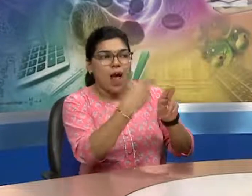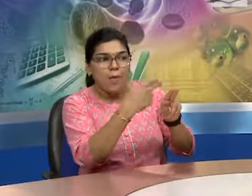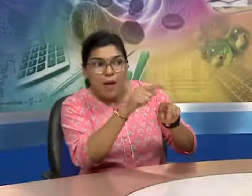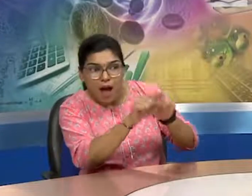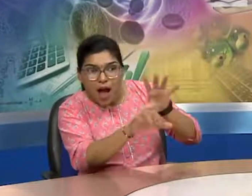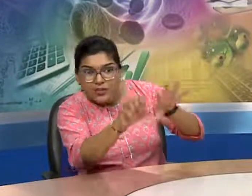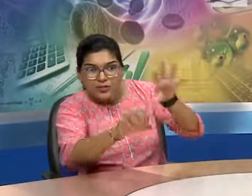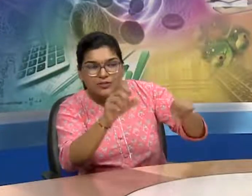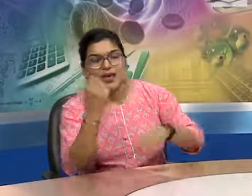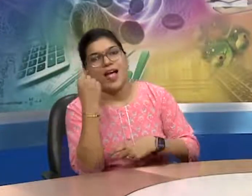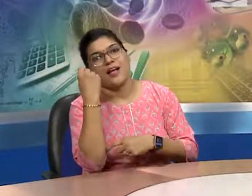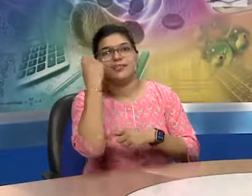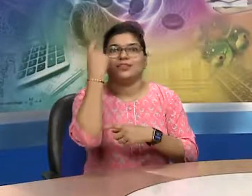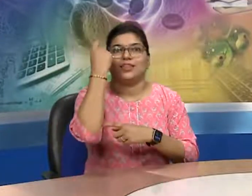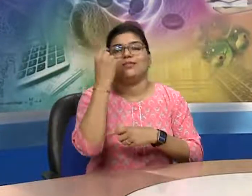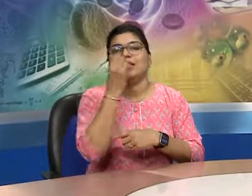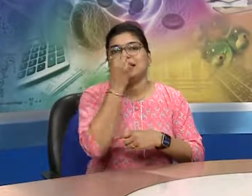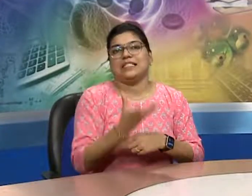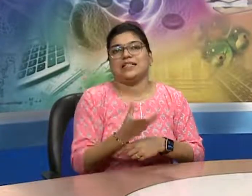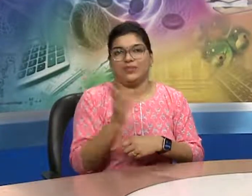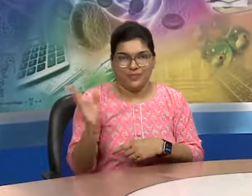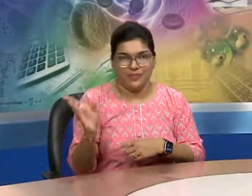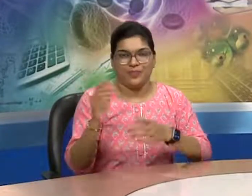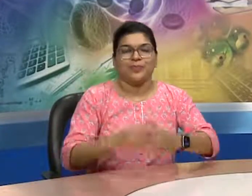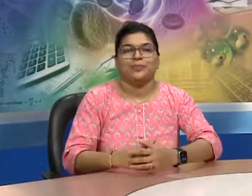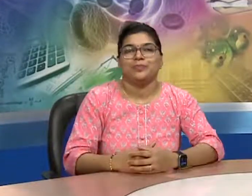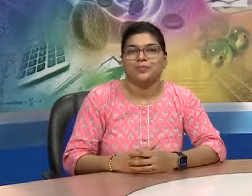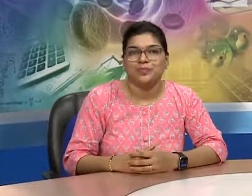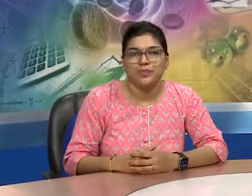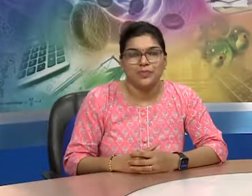say scientist community.